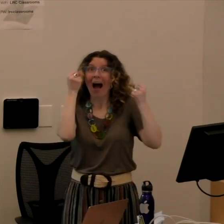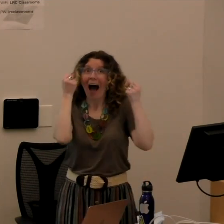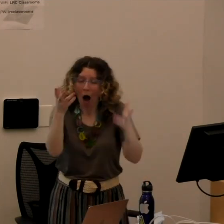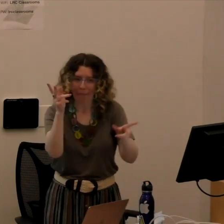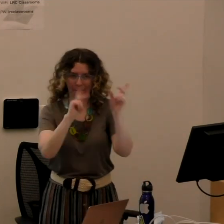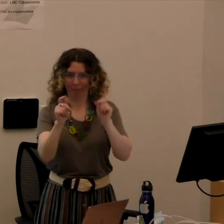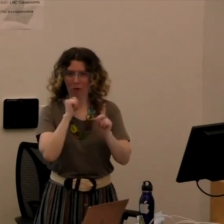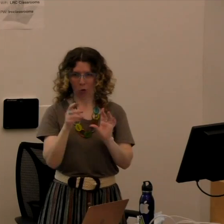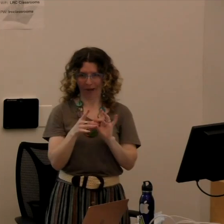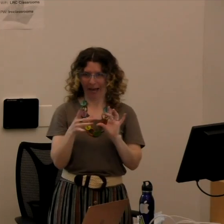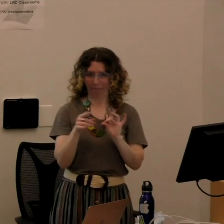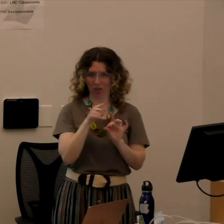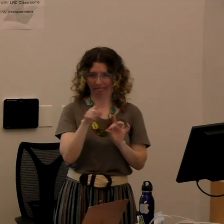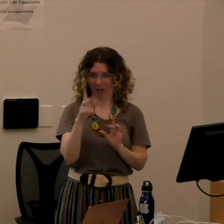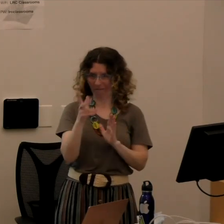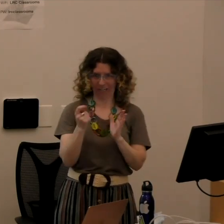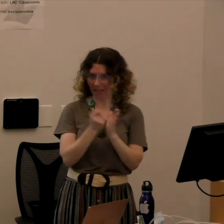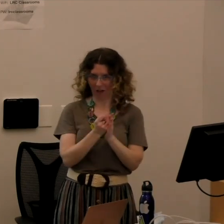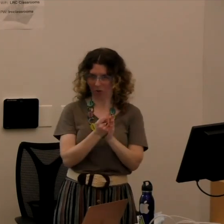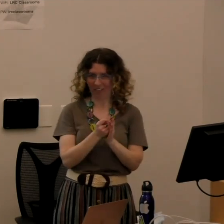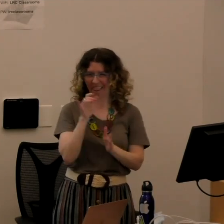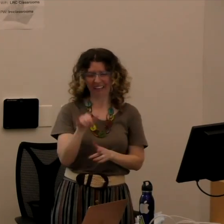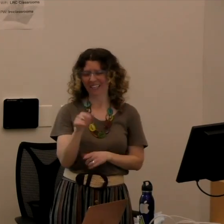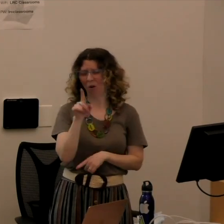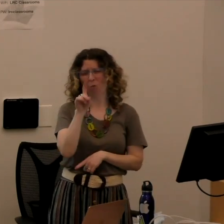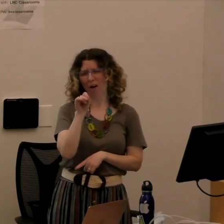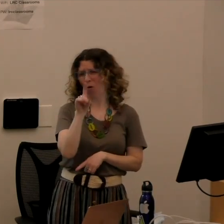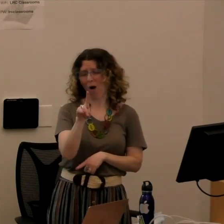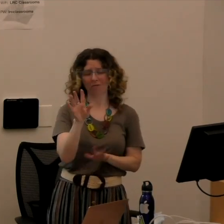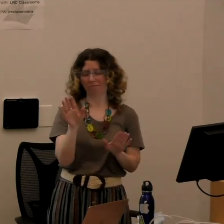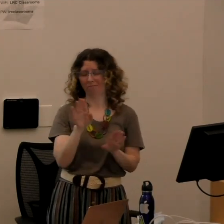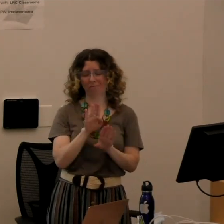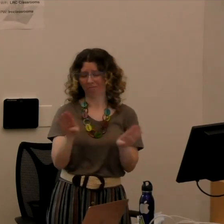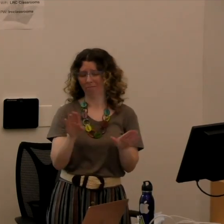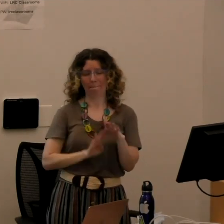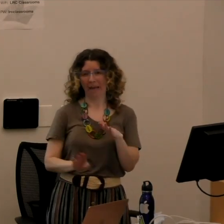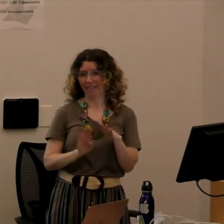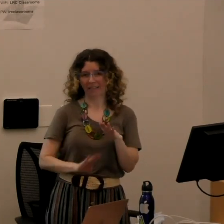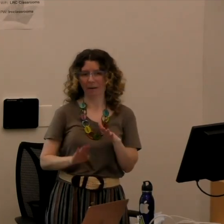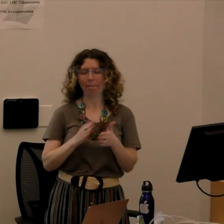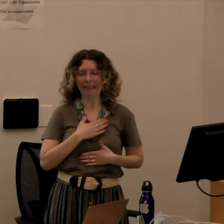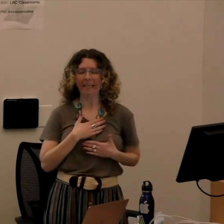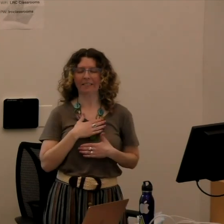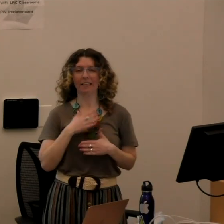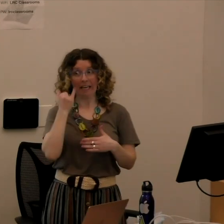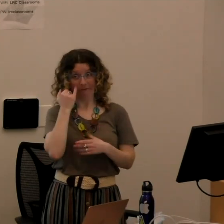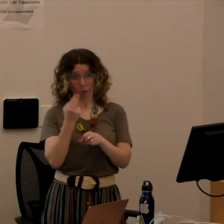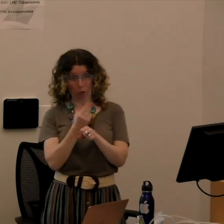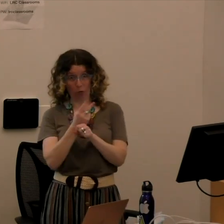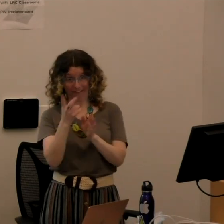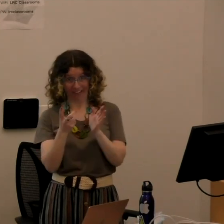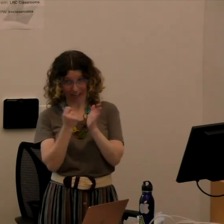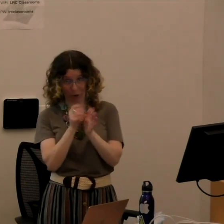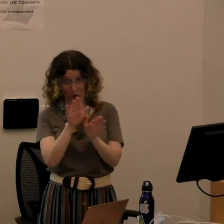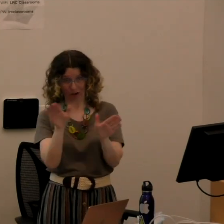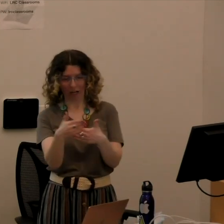related to captioning the videotapes as well, you don't know how many videotapes are not captioned, and that's, you know, like basic 101. So